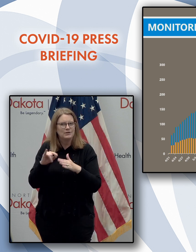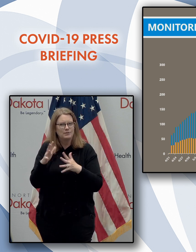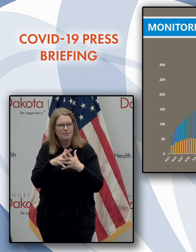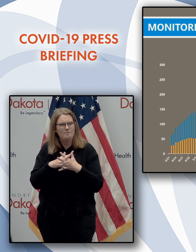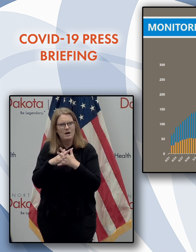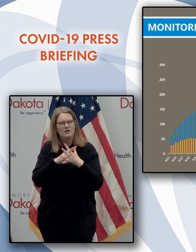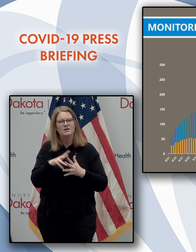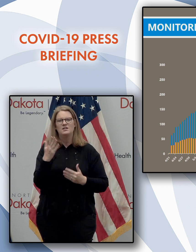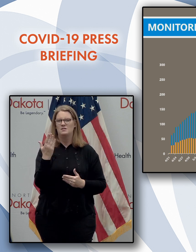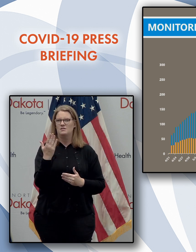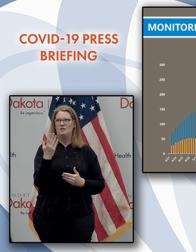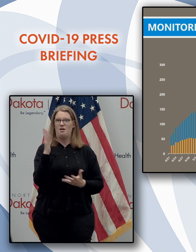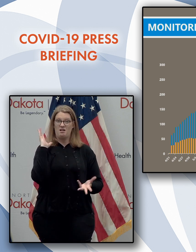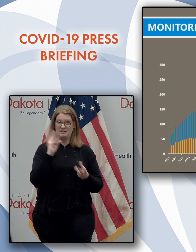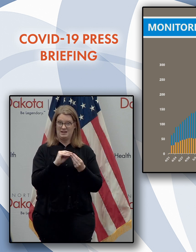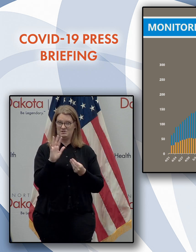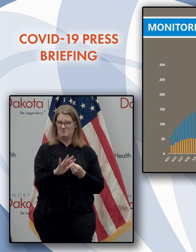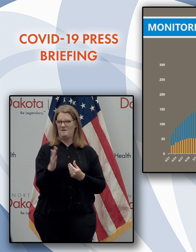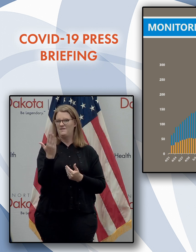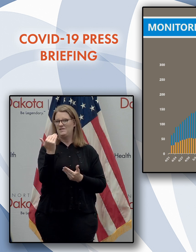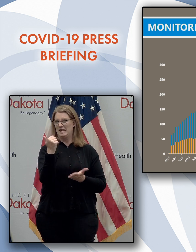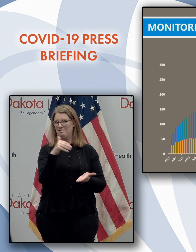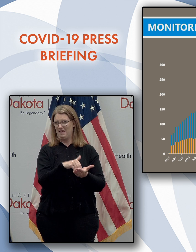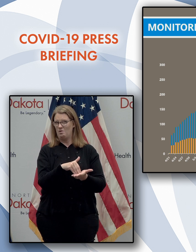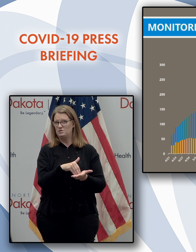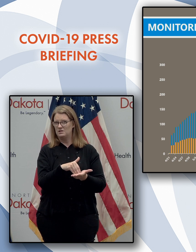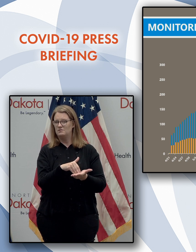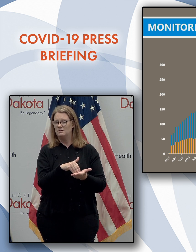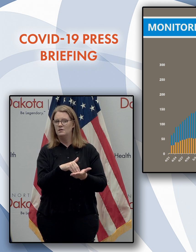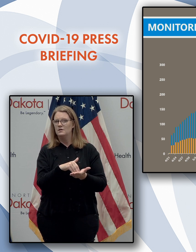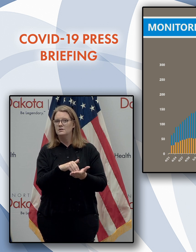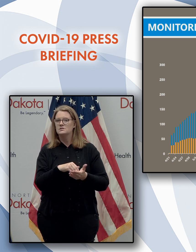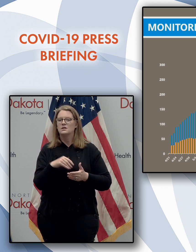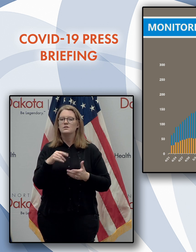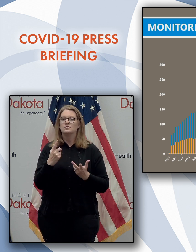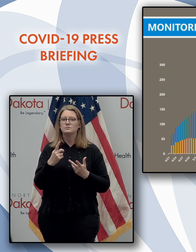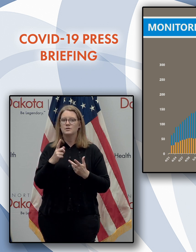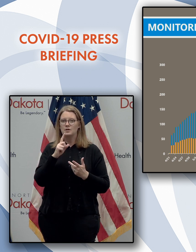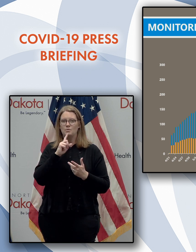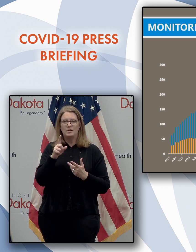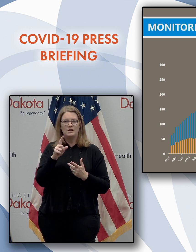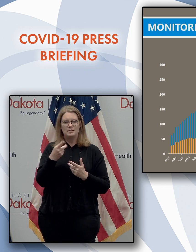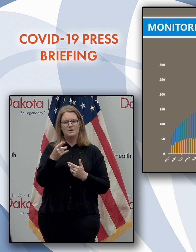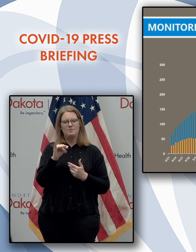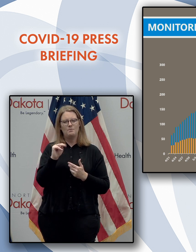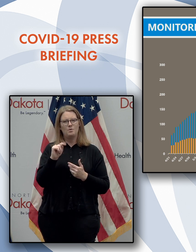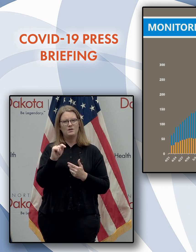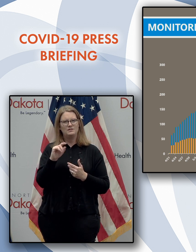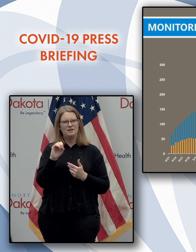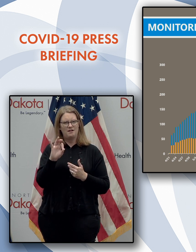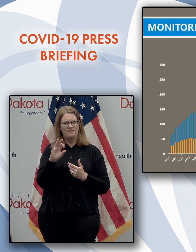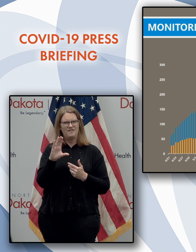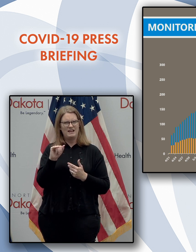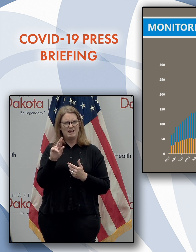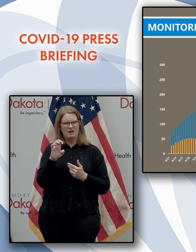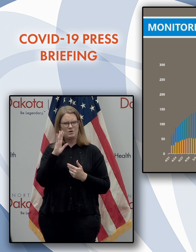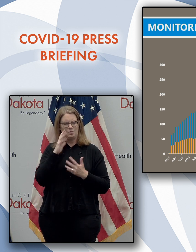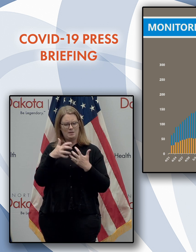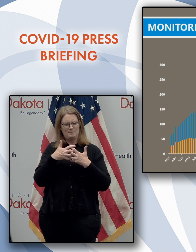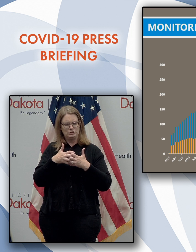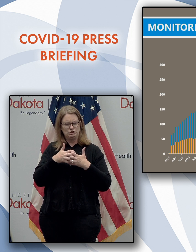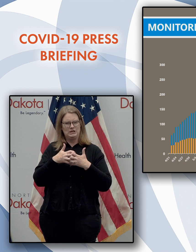about 15,000 of those, and so there's an effort there to acquire all of the machines from